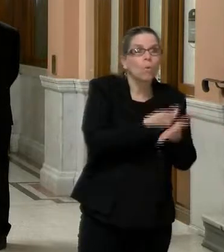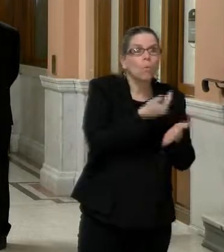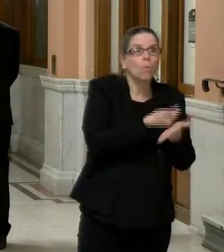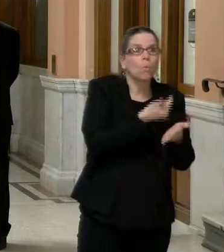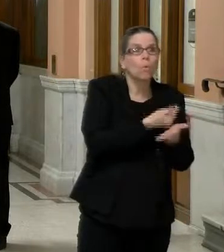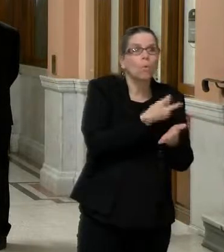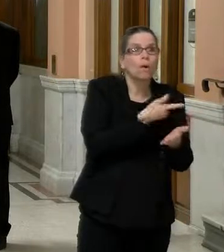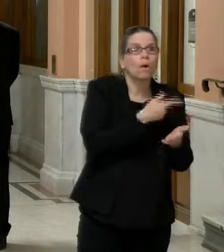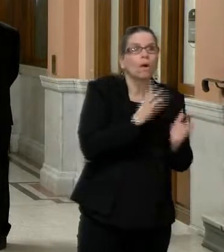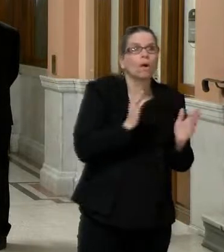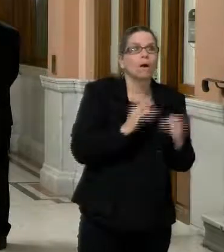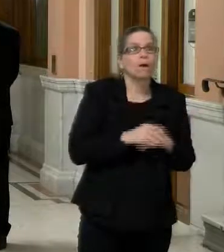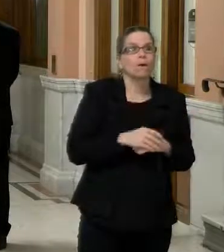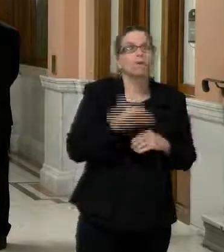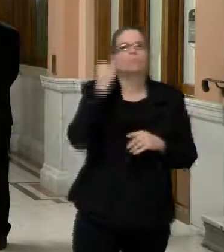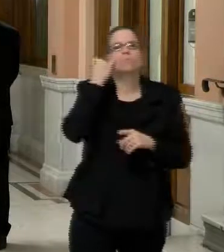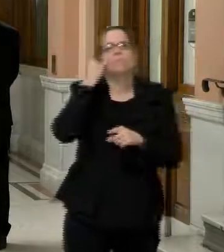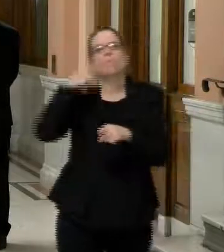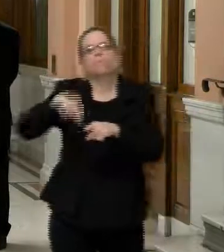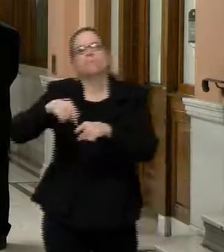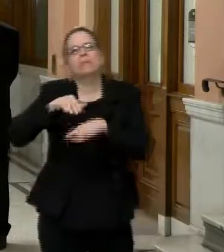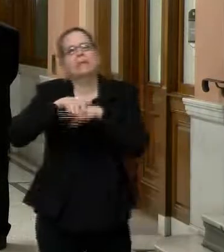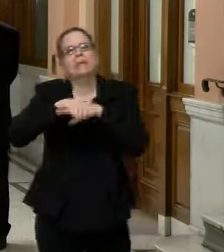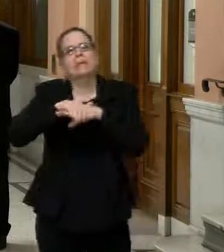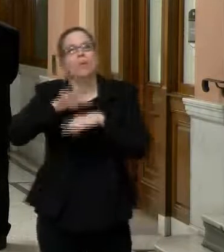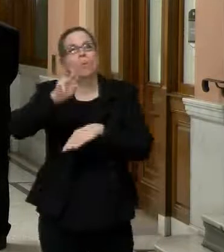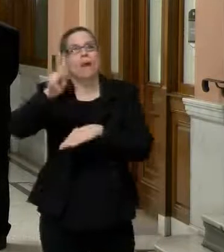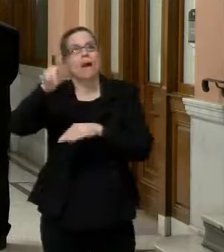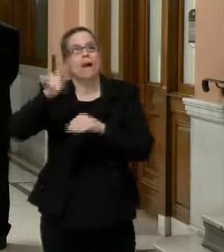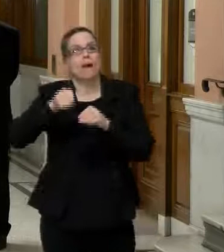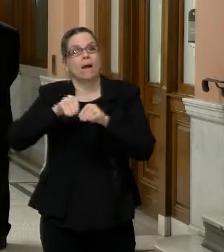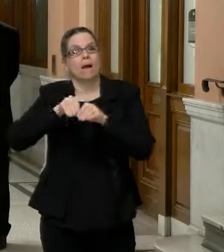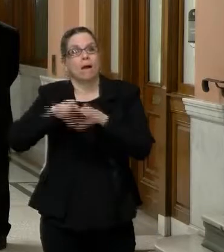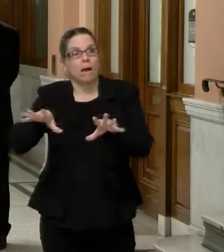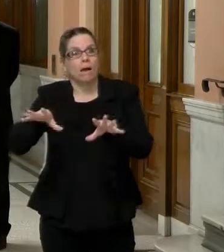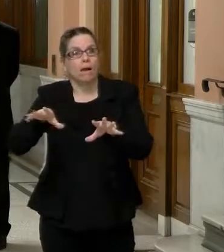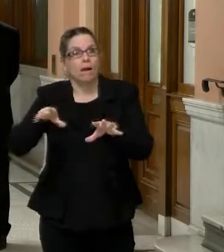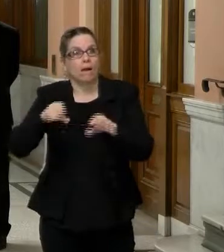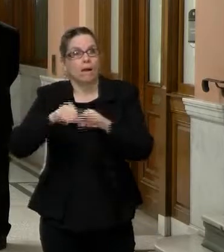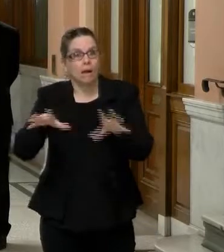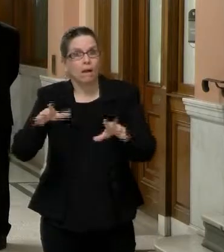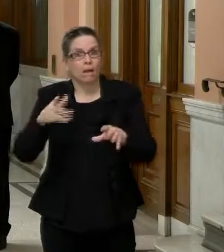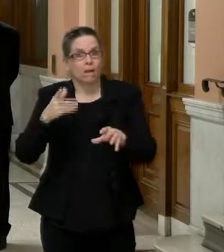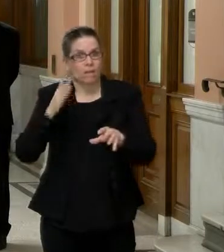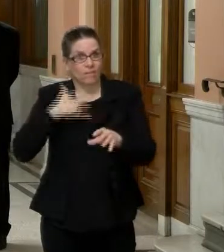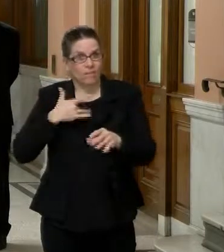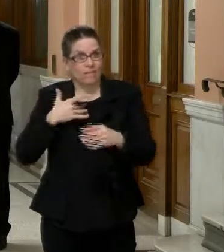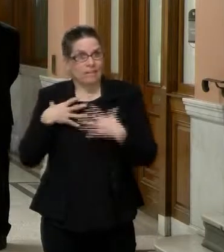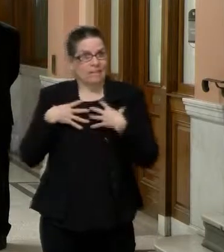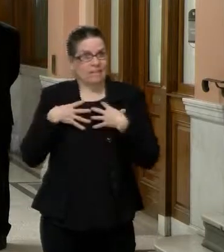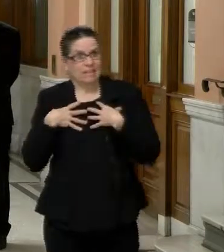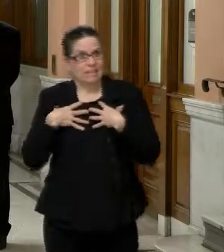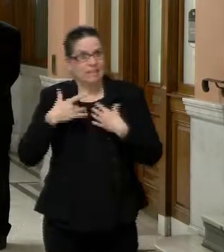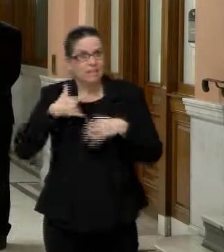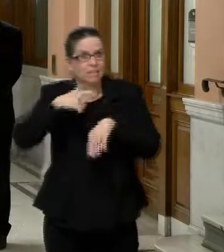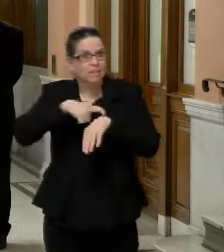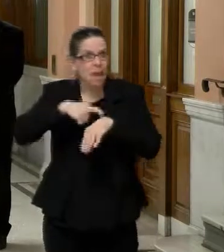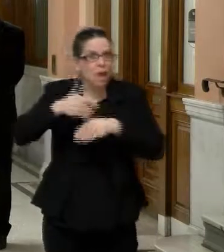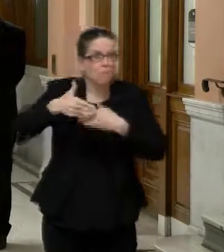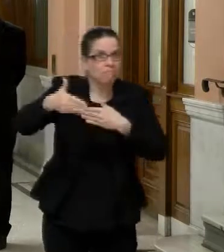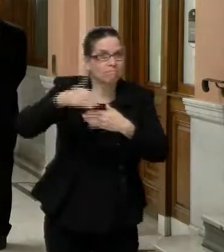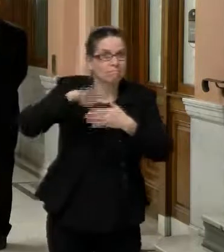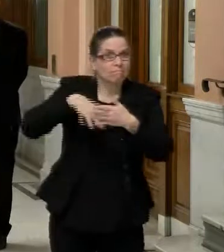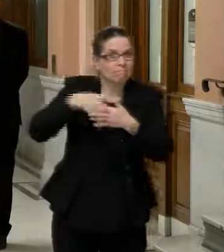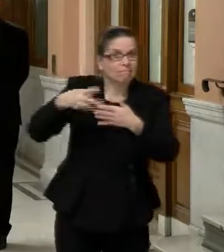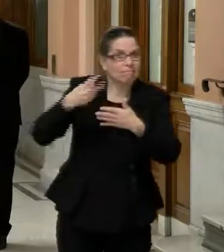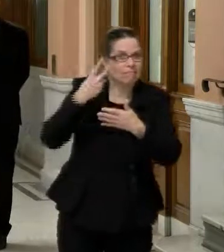far and it hasn't spiked where we may be clear or or is there a deadline or a time where you're like, hey, this is a time to watch because if we do see a spike, then it probably has gotten on